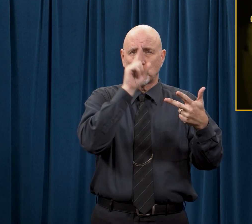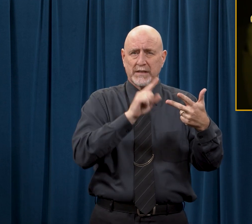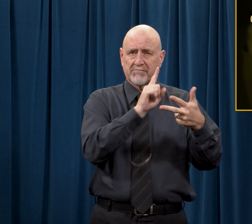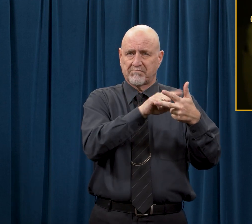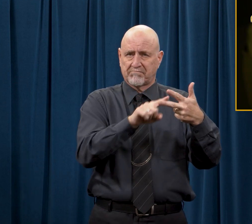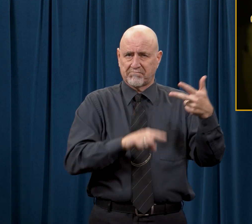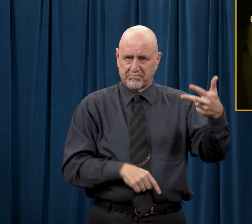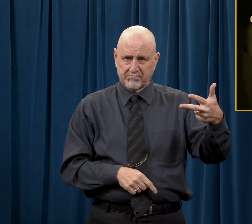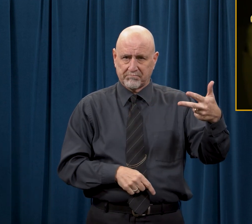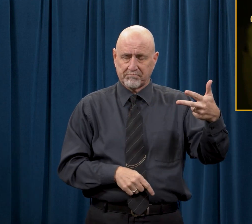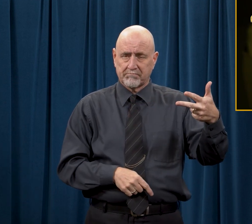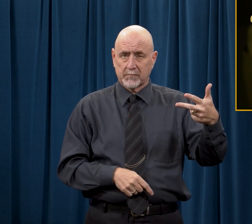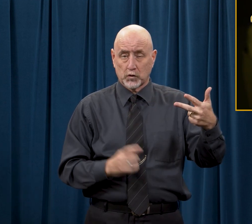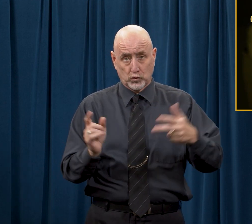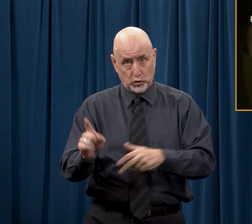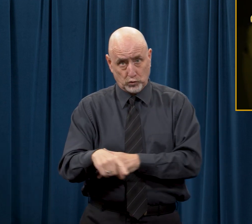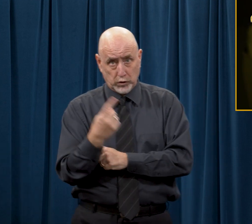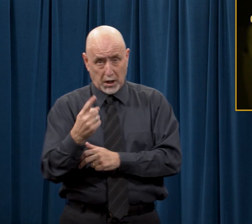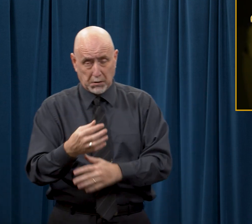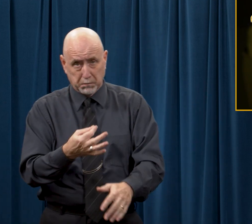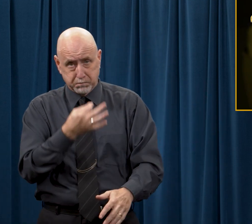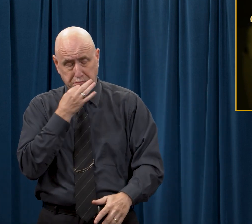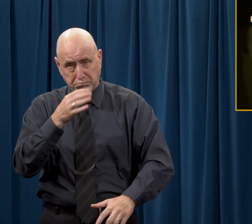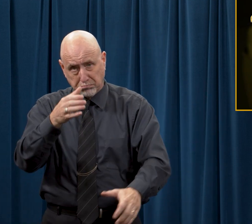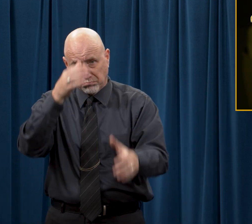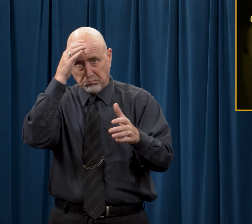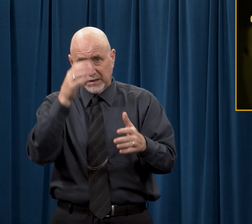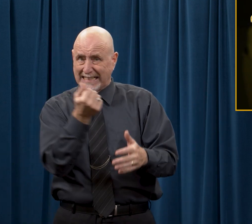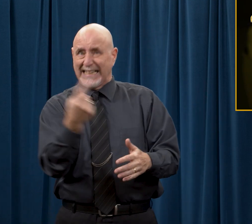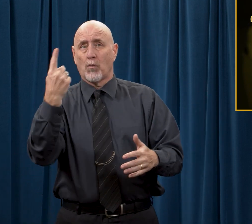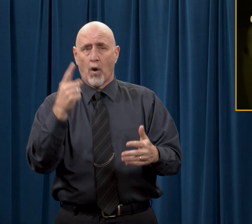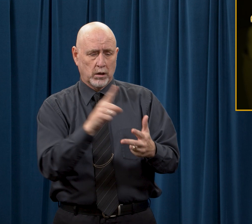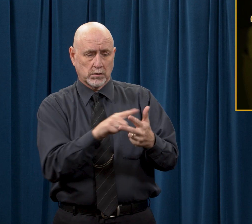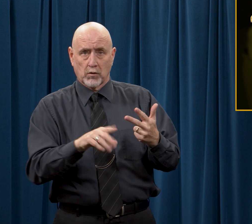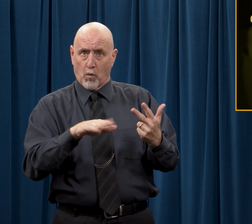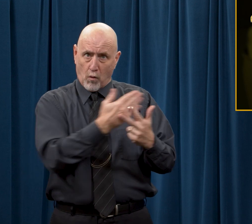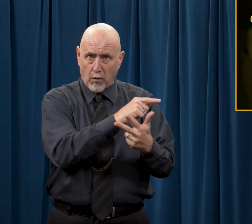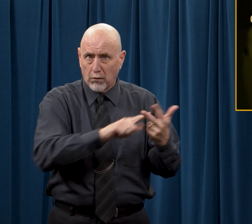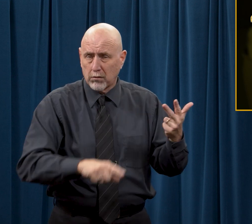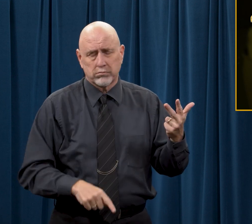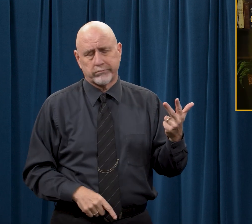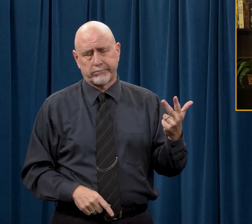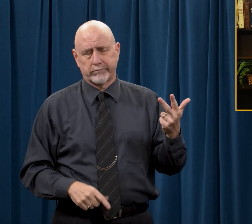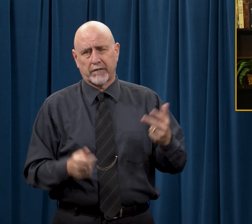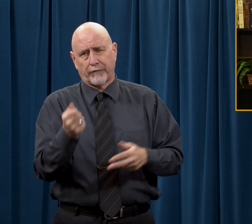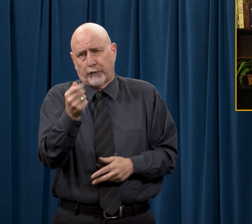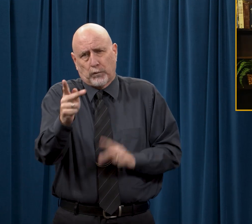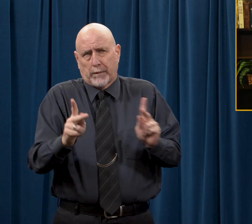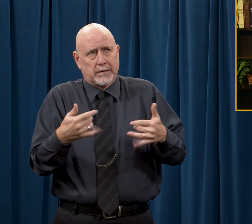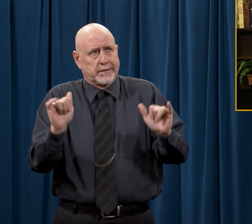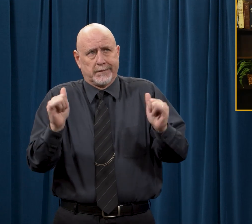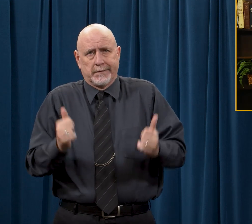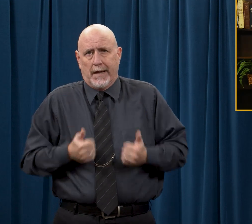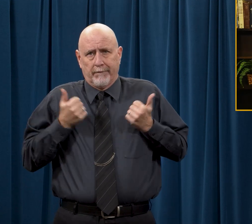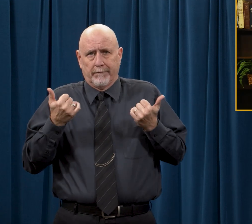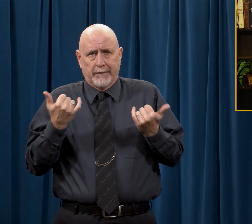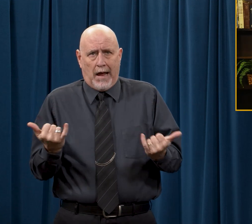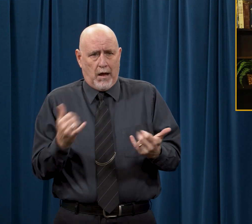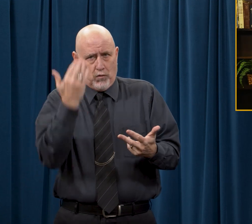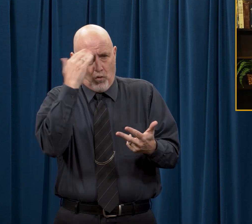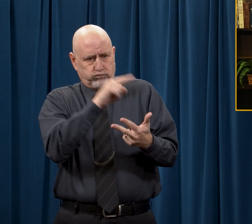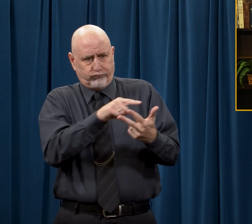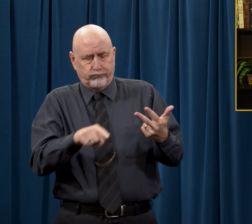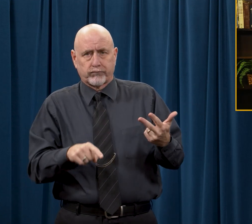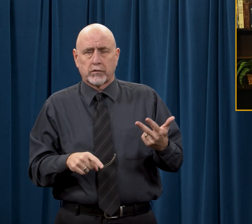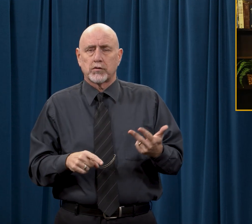Aramaic, and Greek. How many of us are proficient in any of these languages? There are few today who